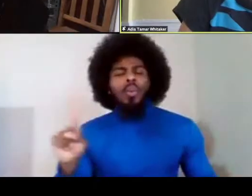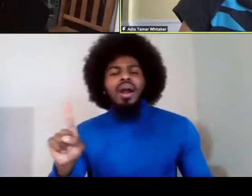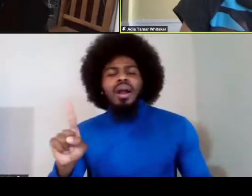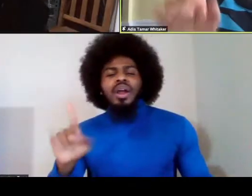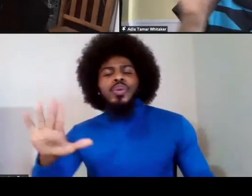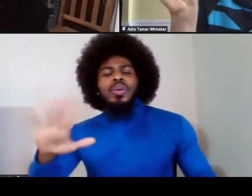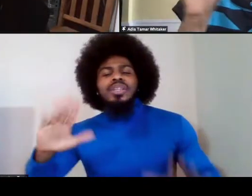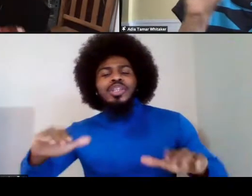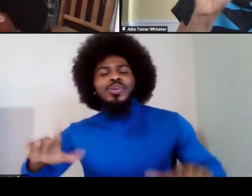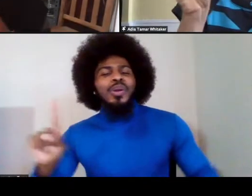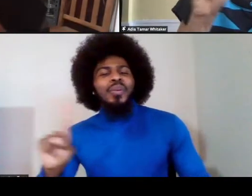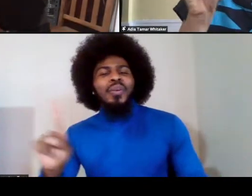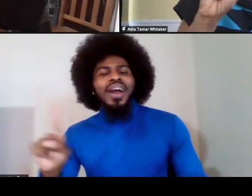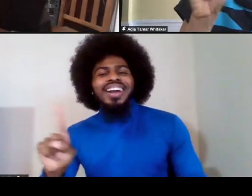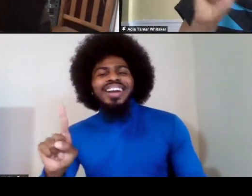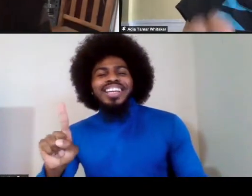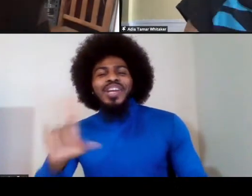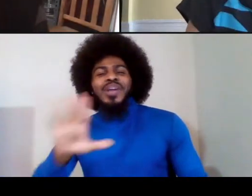turn the camera to the.